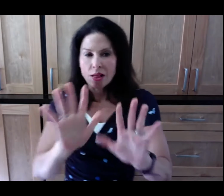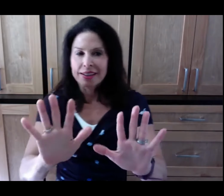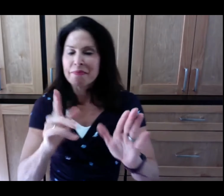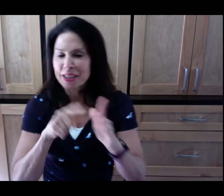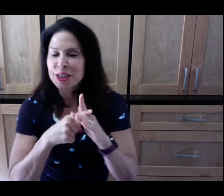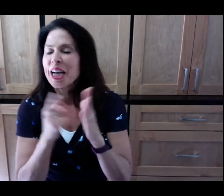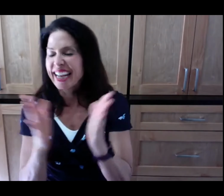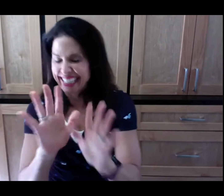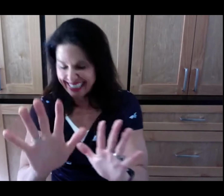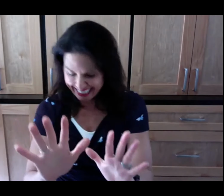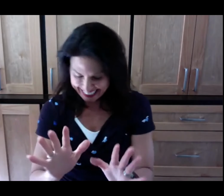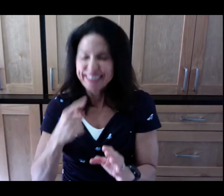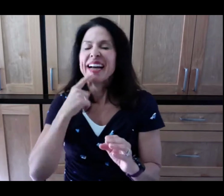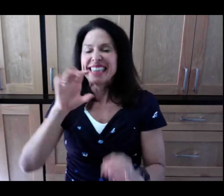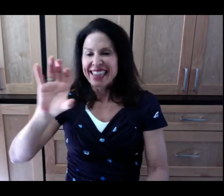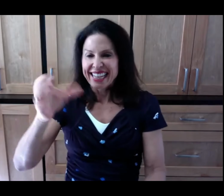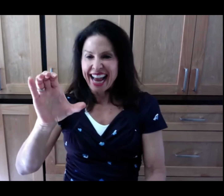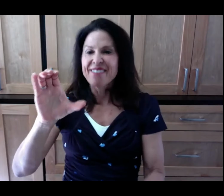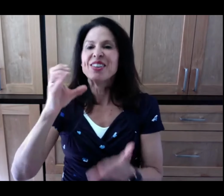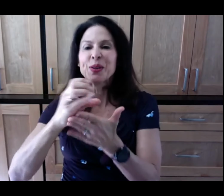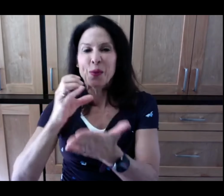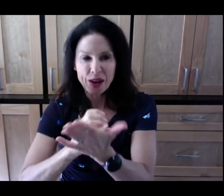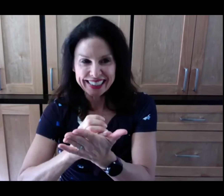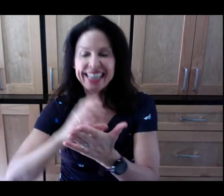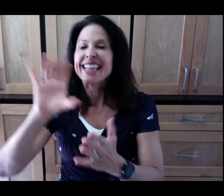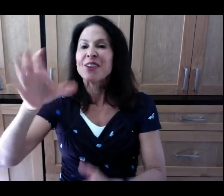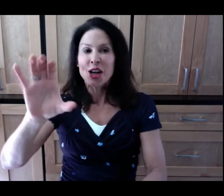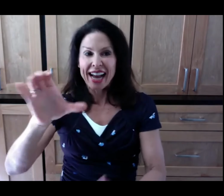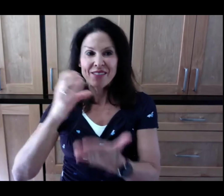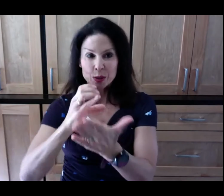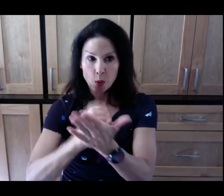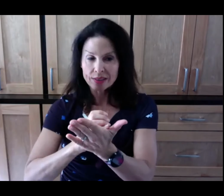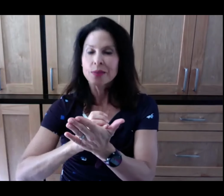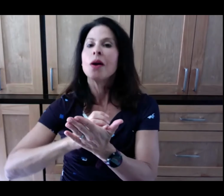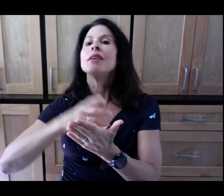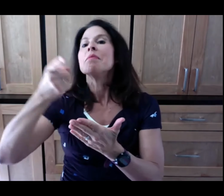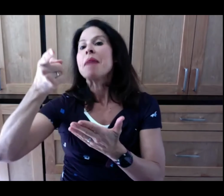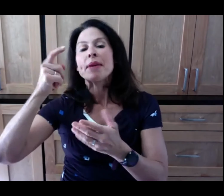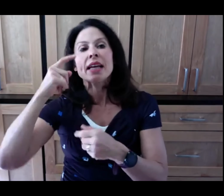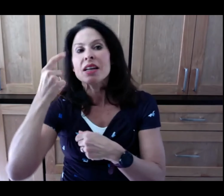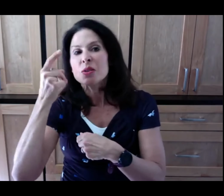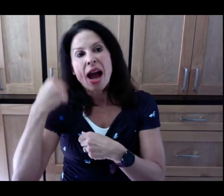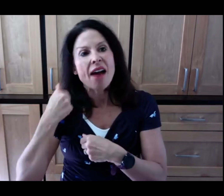So maybe I can make a small suggestion. In the Canvas course,